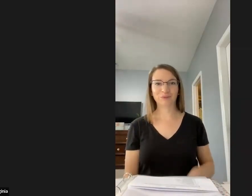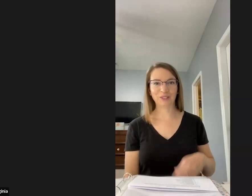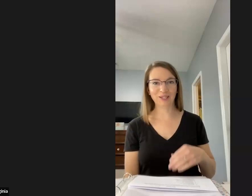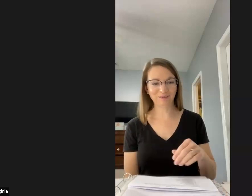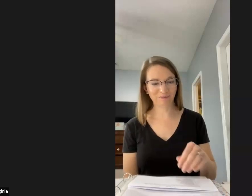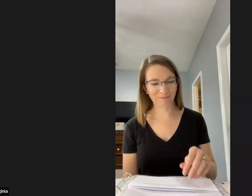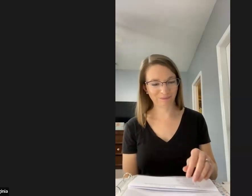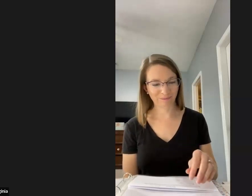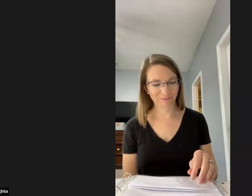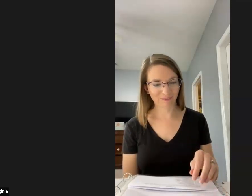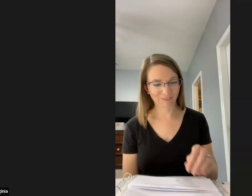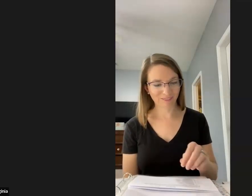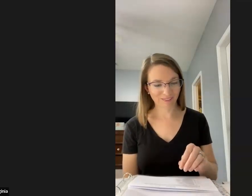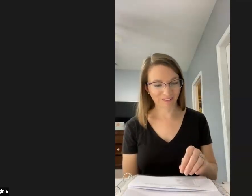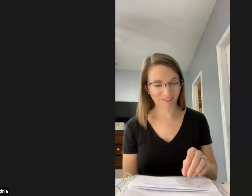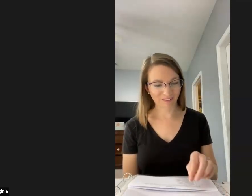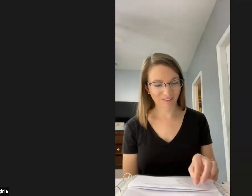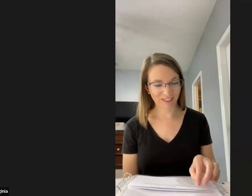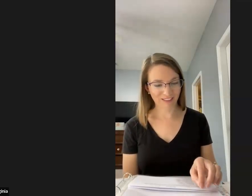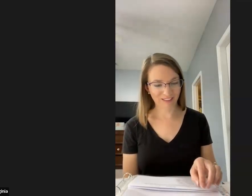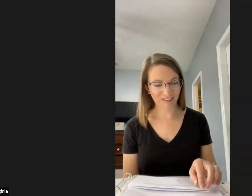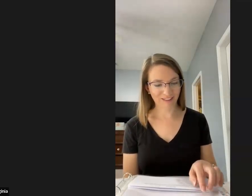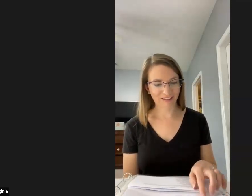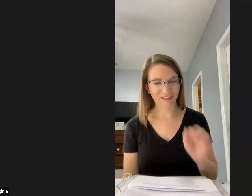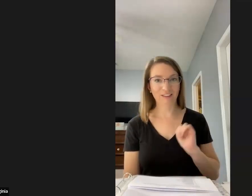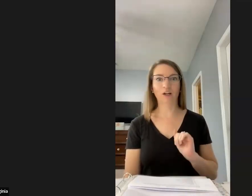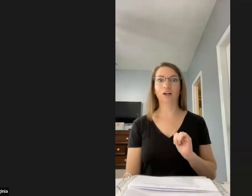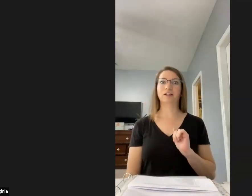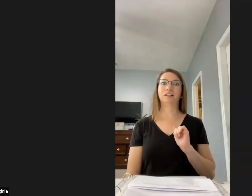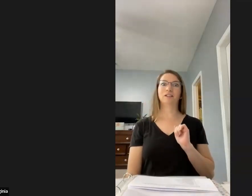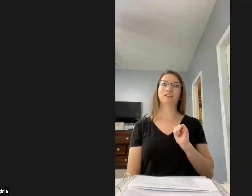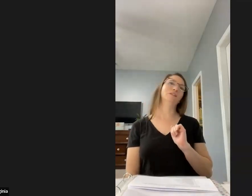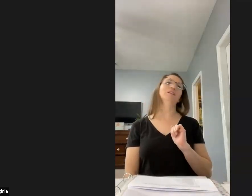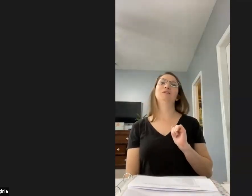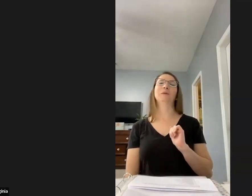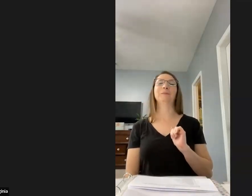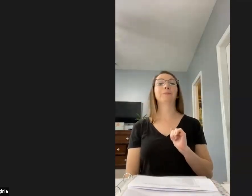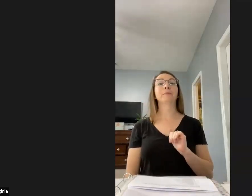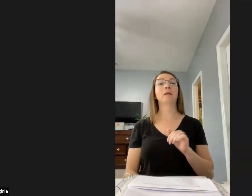Okay. All right. All right. Here's one.